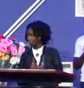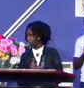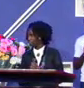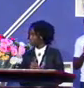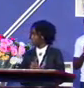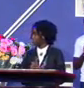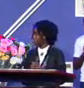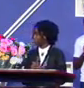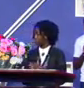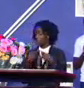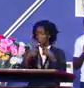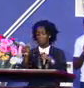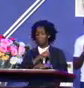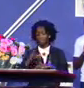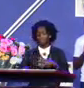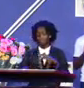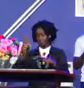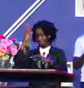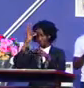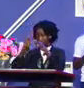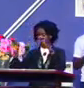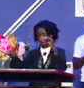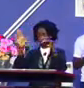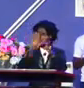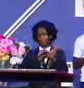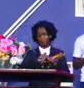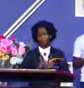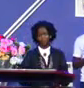naye mukama mwesu